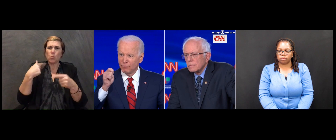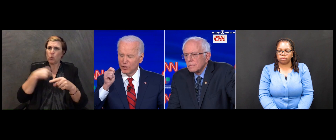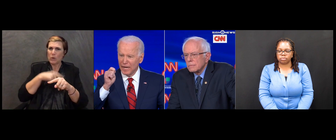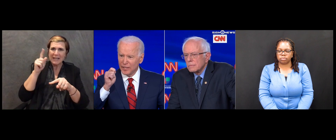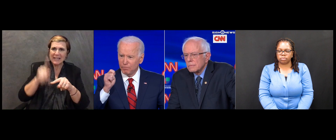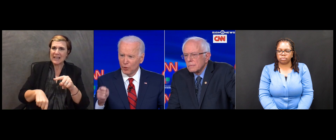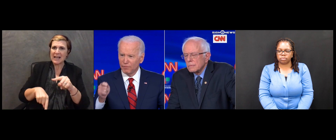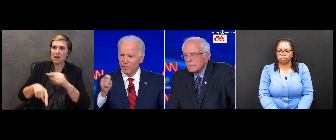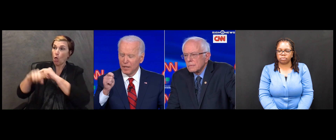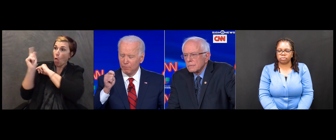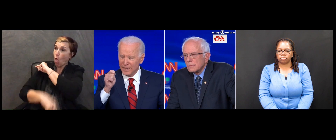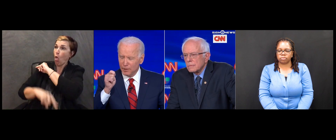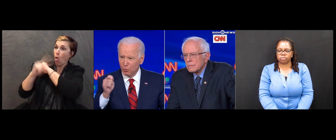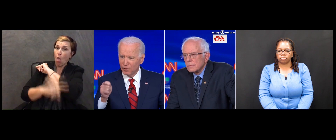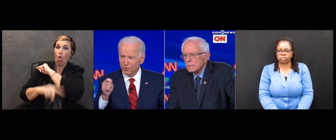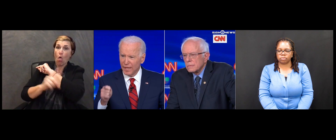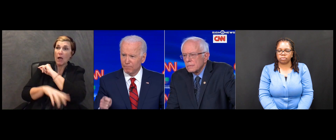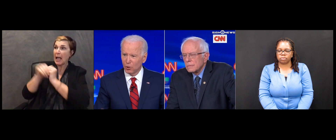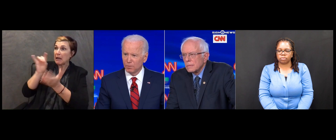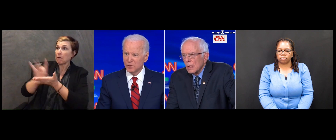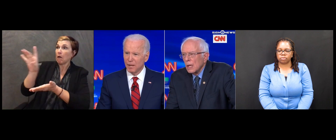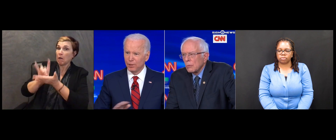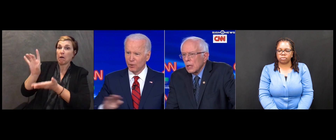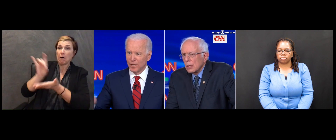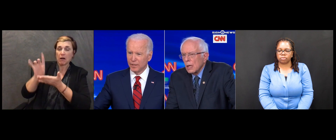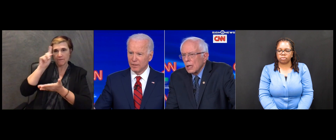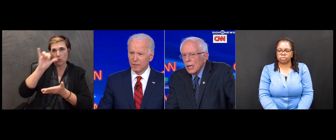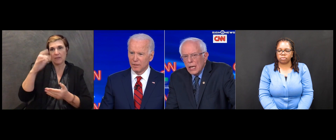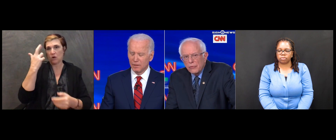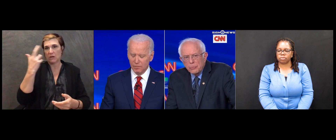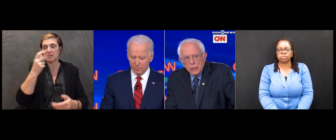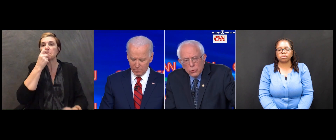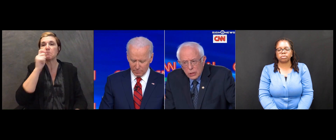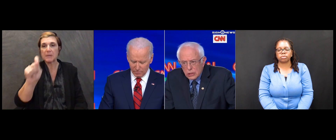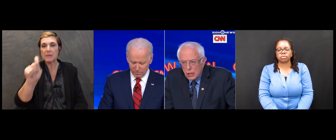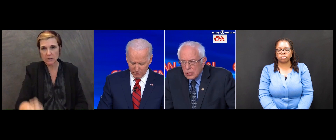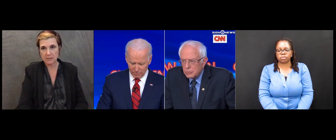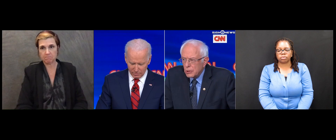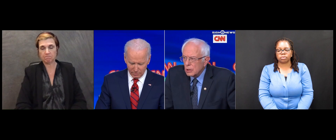accountable and be deported for that purpose, period. Well, I have